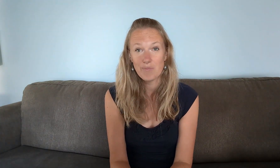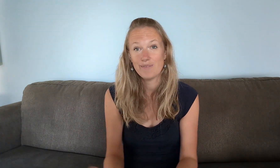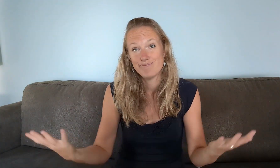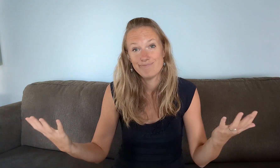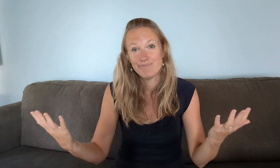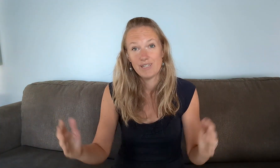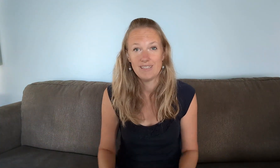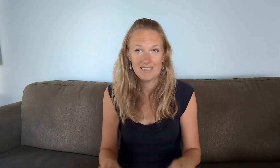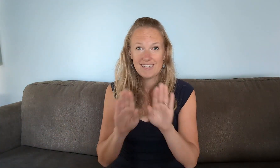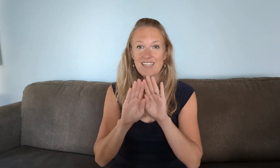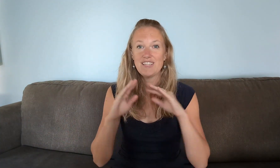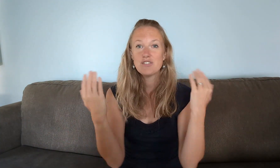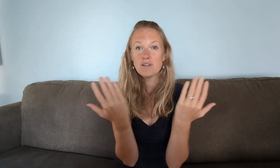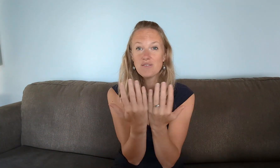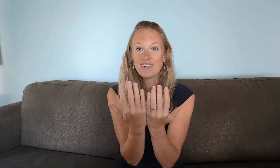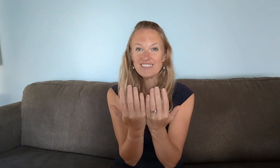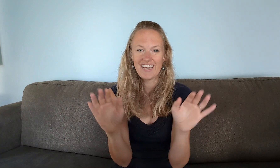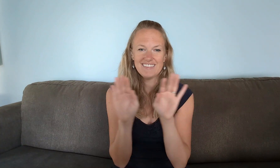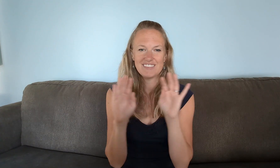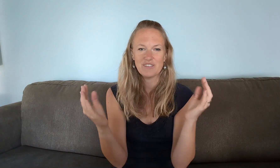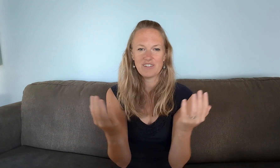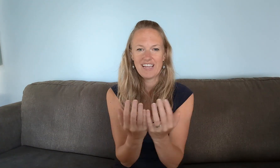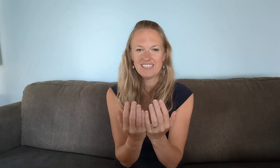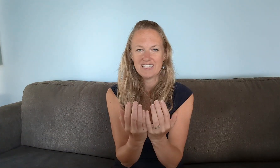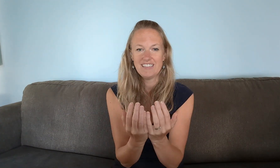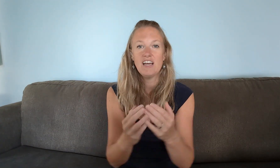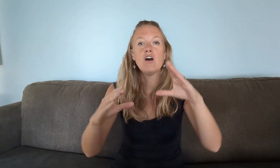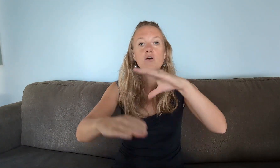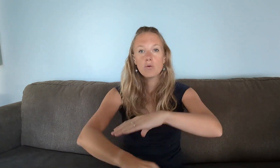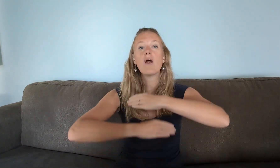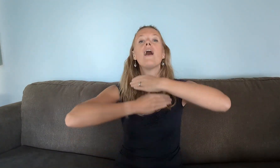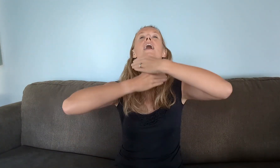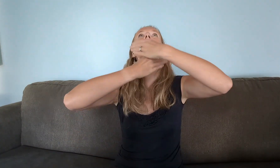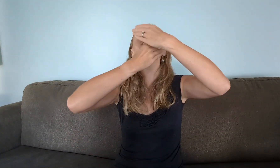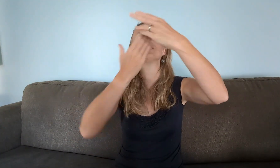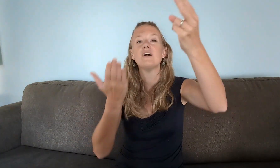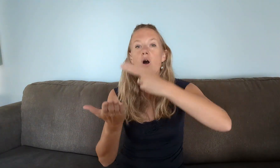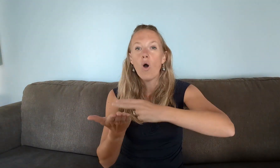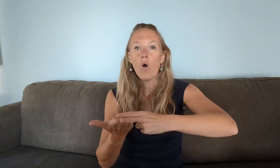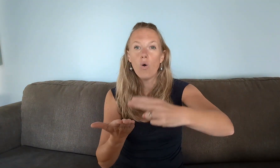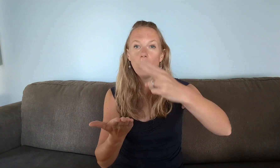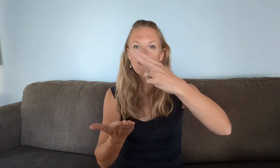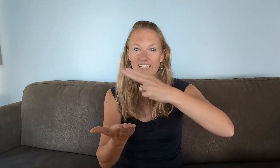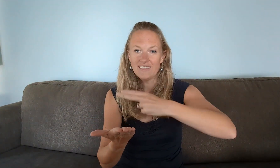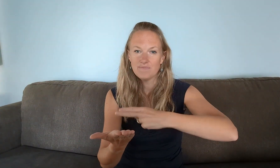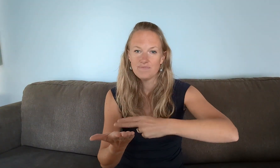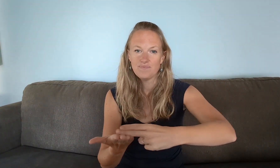But you do what you learned, okay? So creation cries, holy.